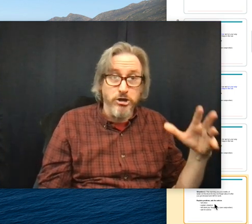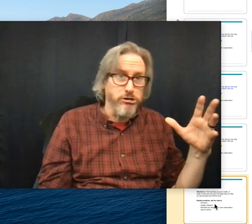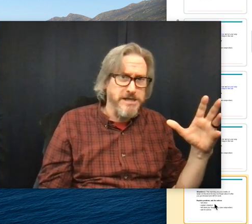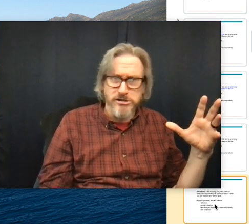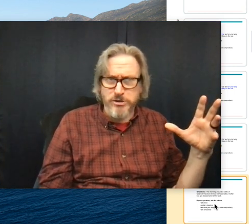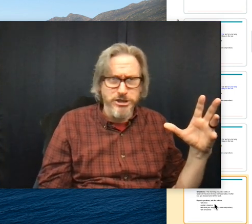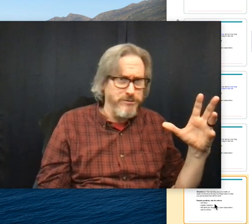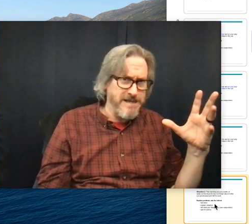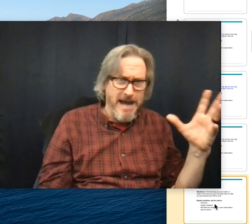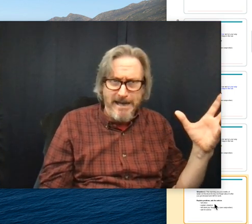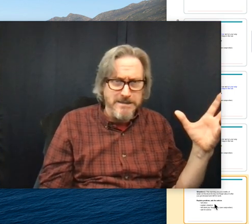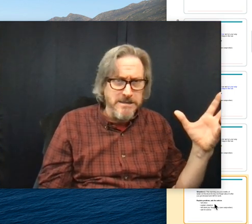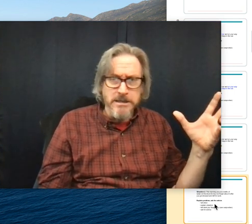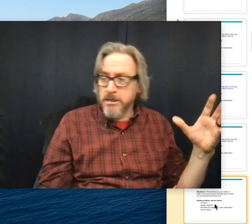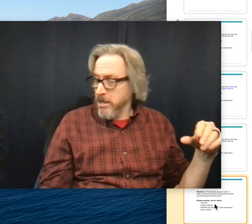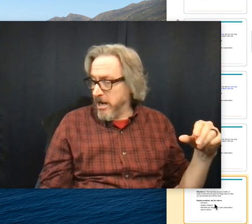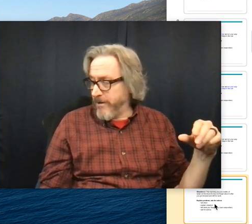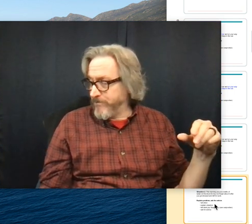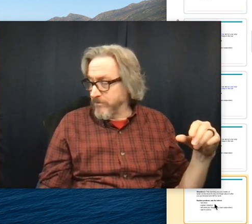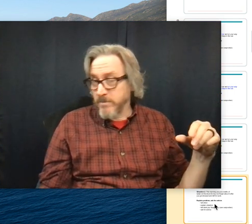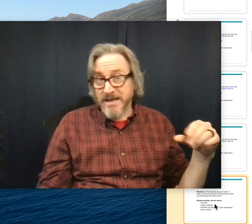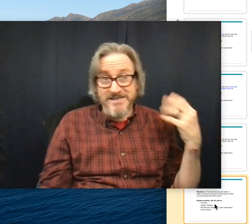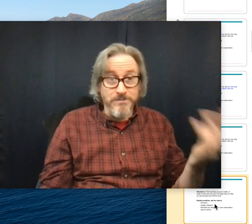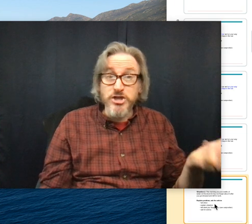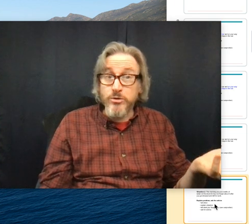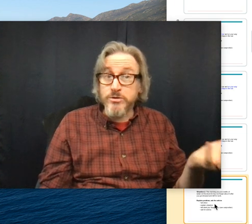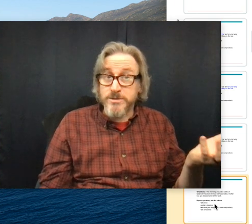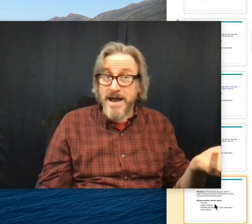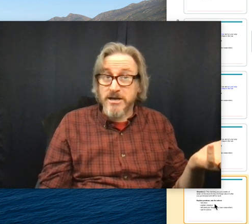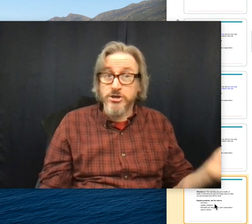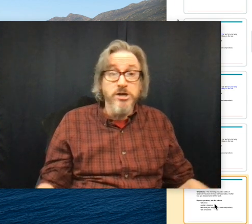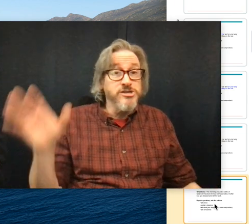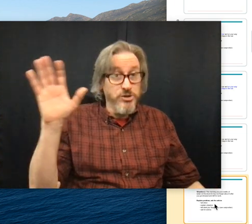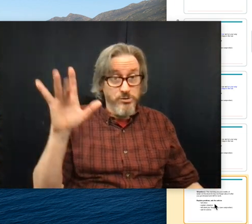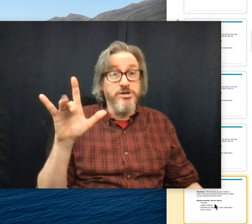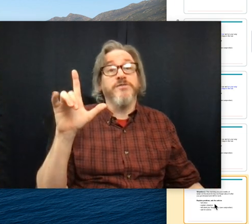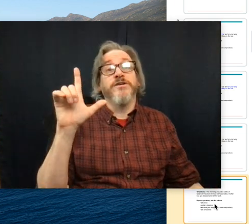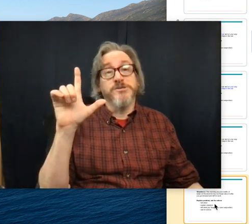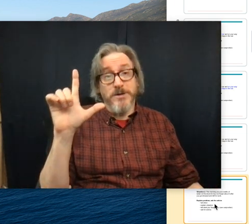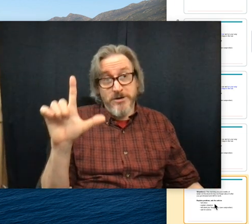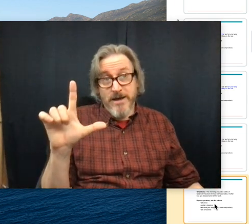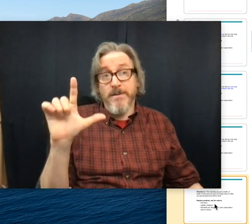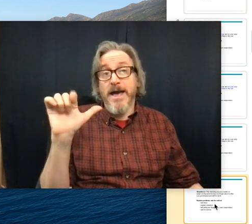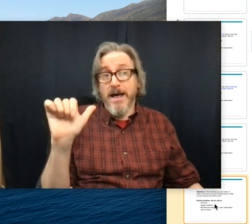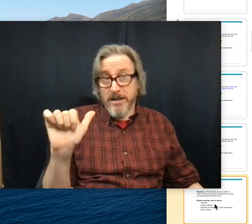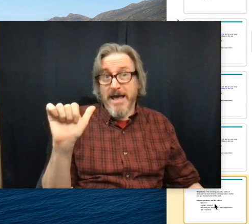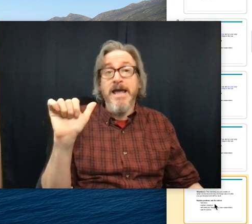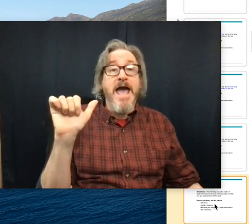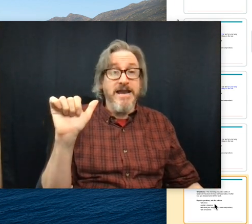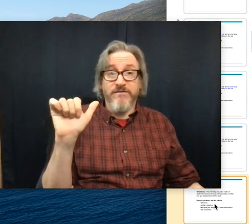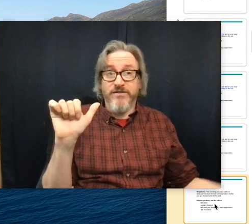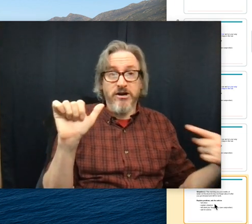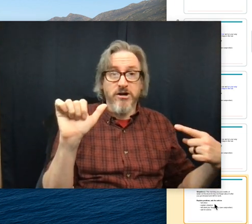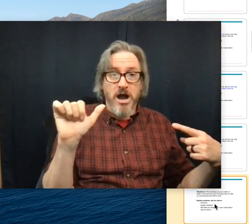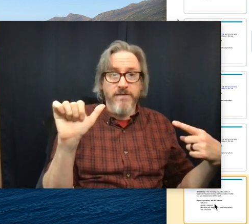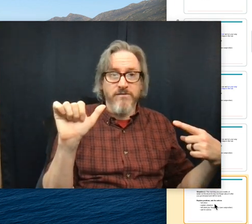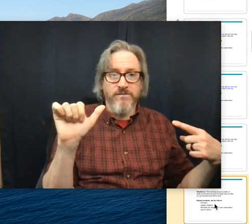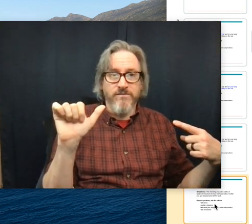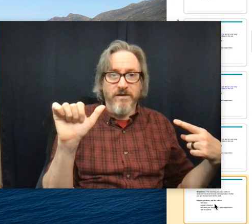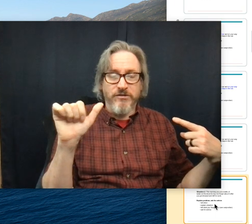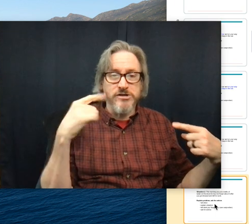spell in Girl Scouts when she was 8, it's up to you to match. So you start to finger spell your name, L-A, and if